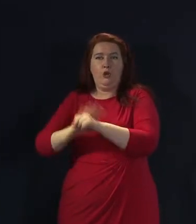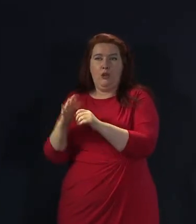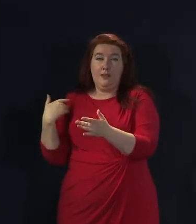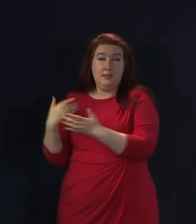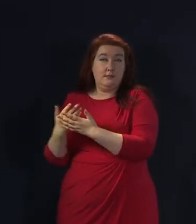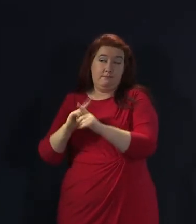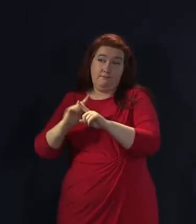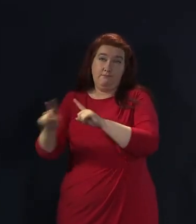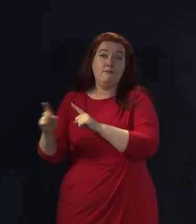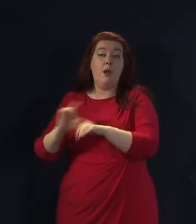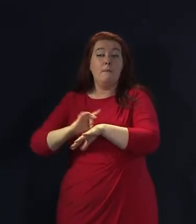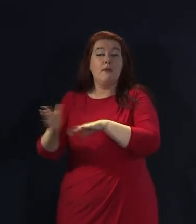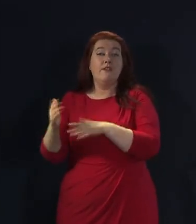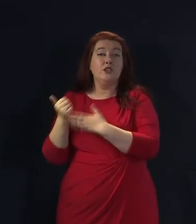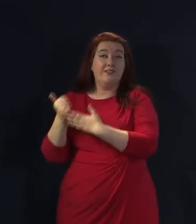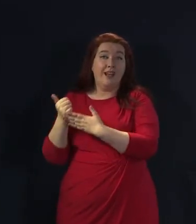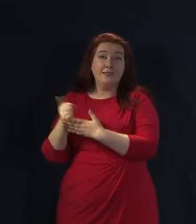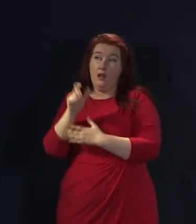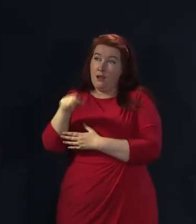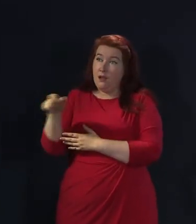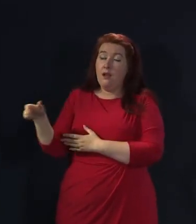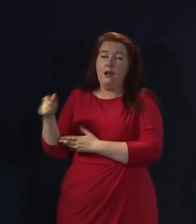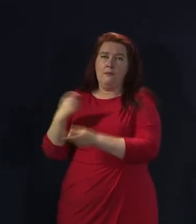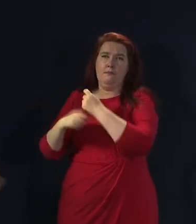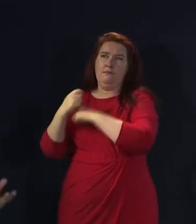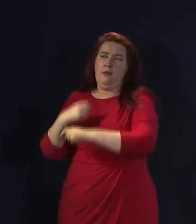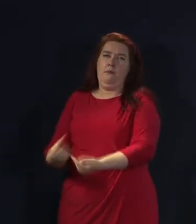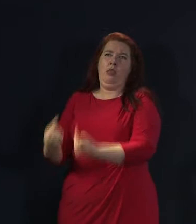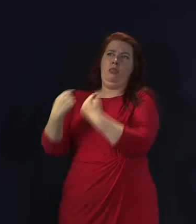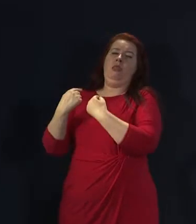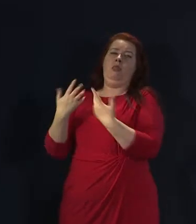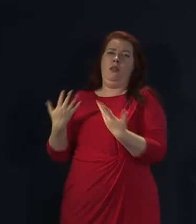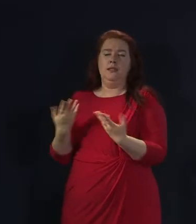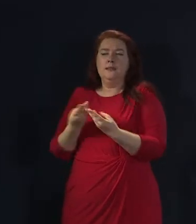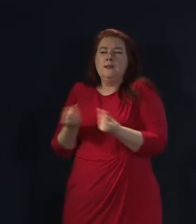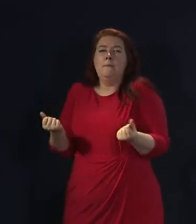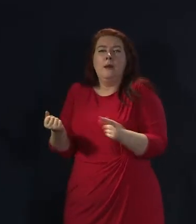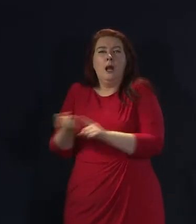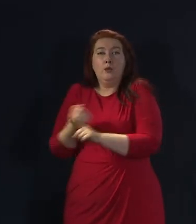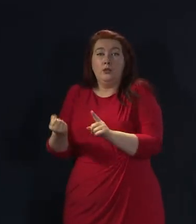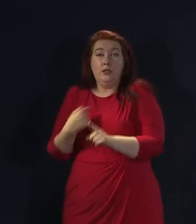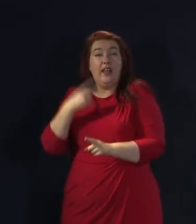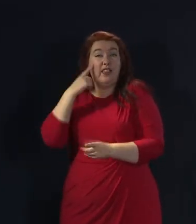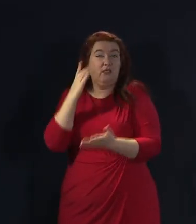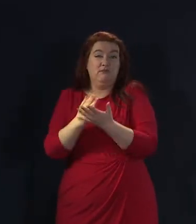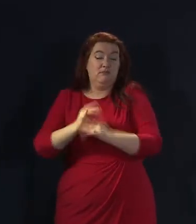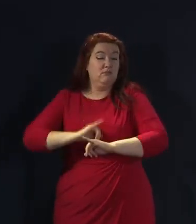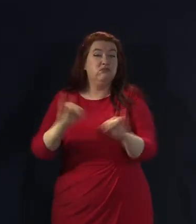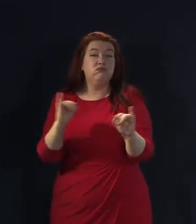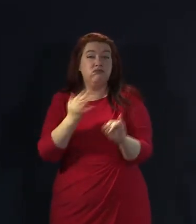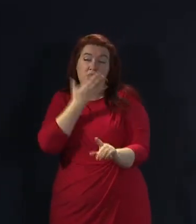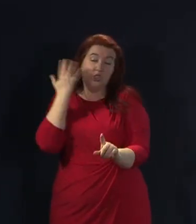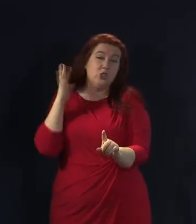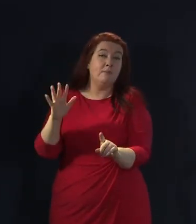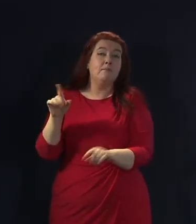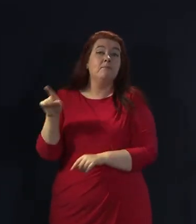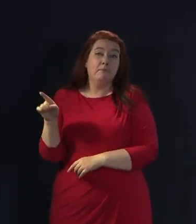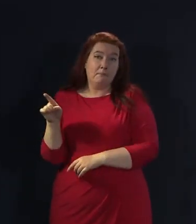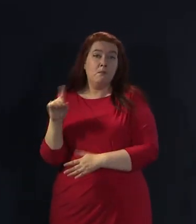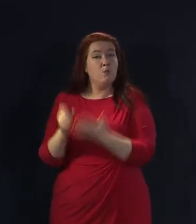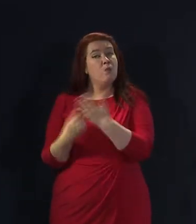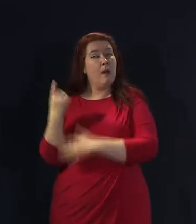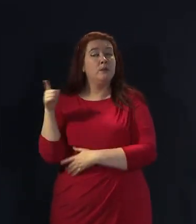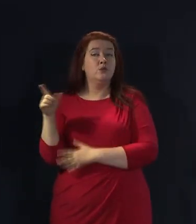professional advisors have found themselves on the receiving end of some sort of abuse. I think it's appalling what happened to Chris,